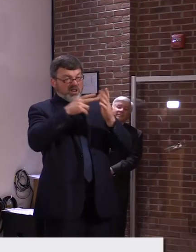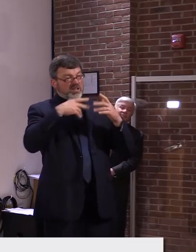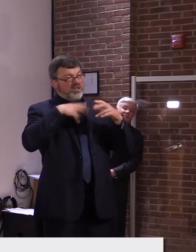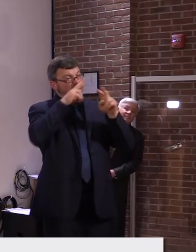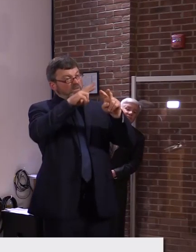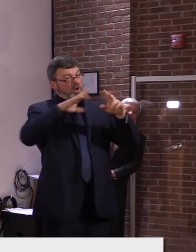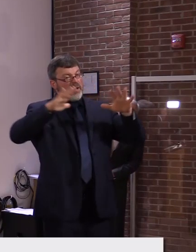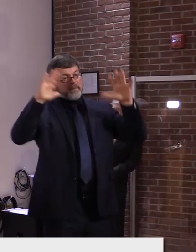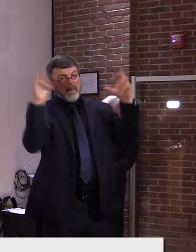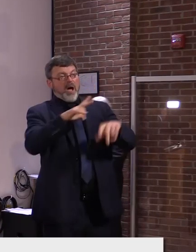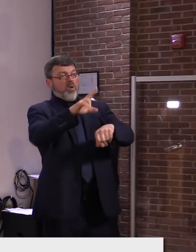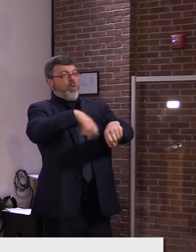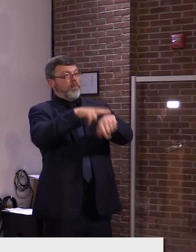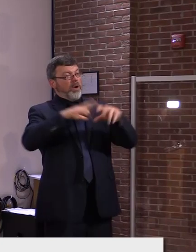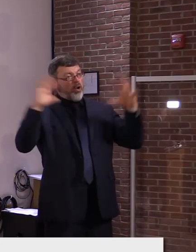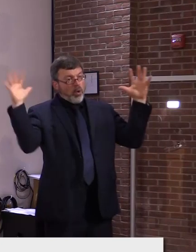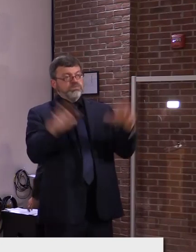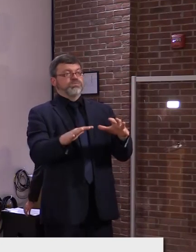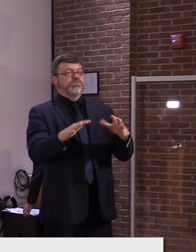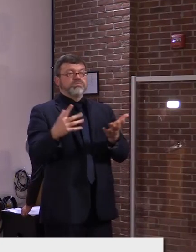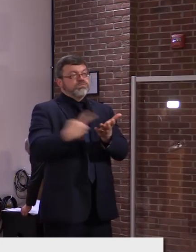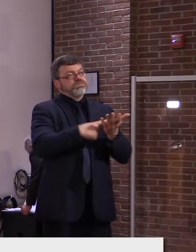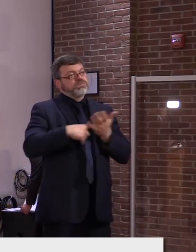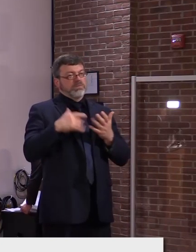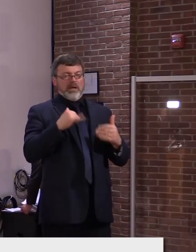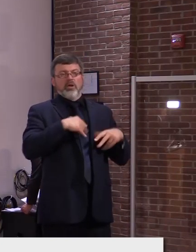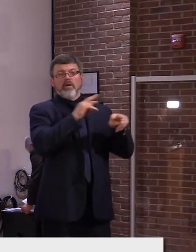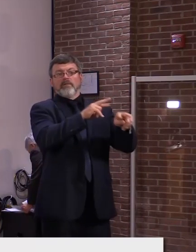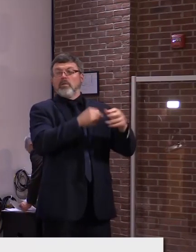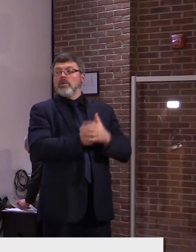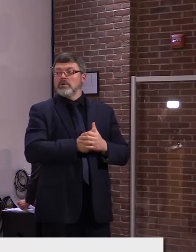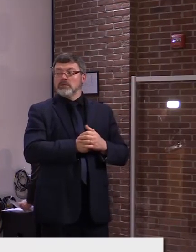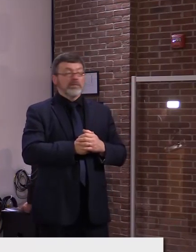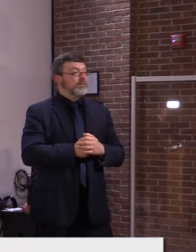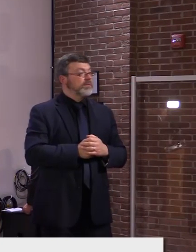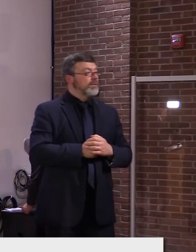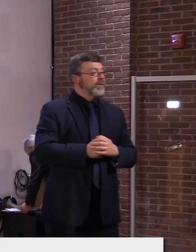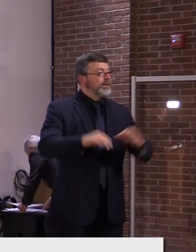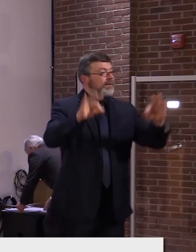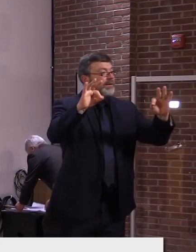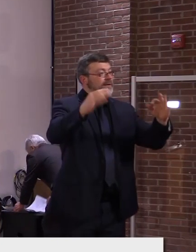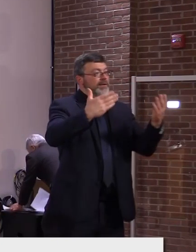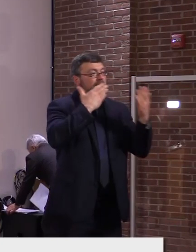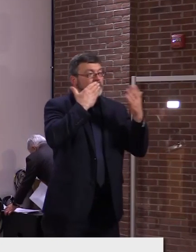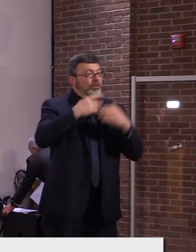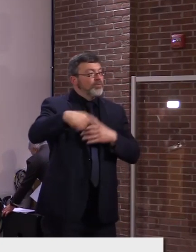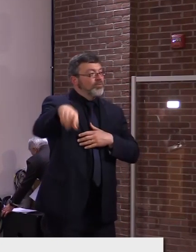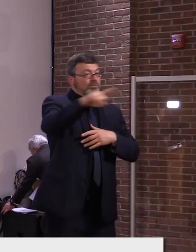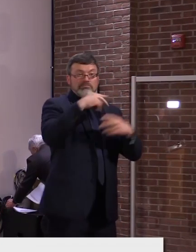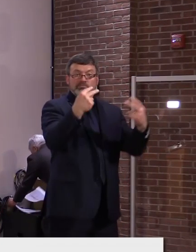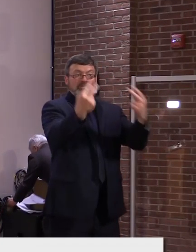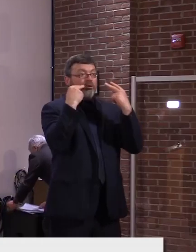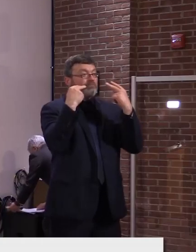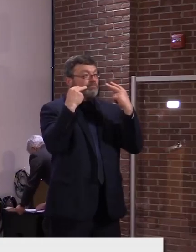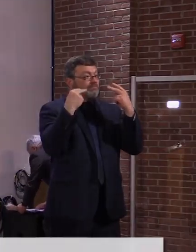Thank you. Okay, well, thank you very much for tuning in, and we'll see you again on Tuesday.